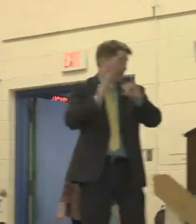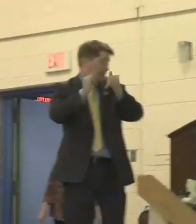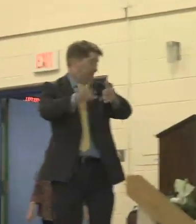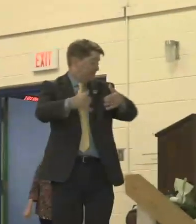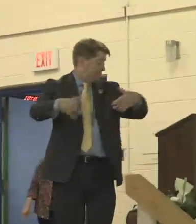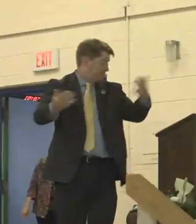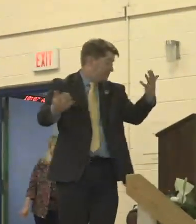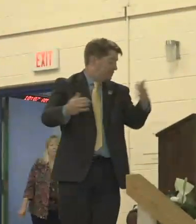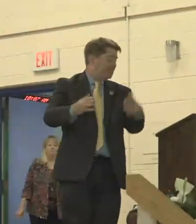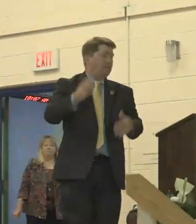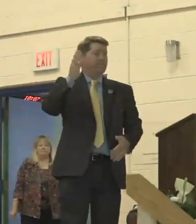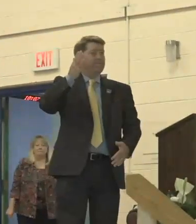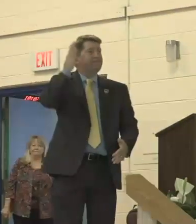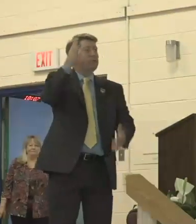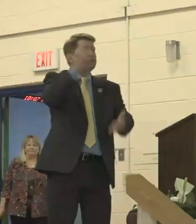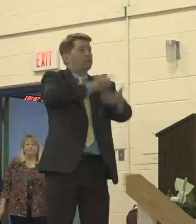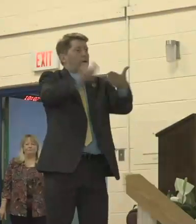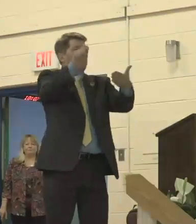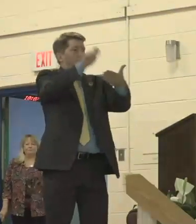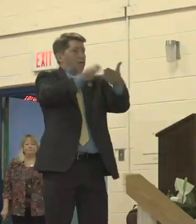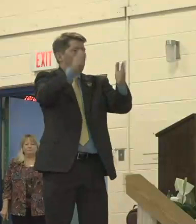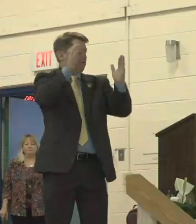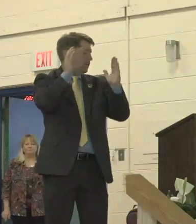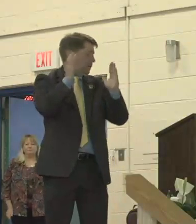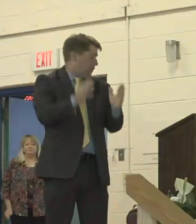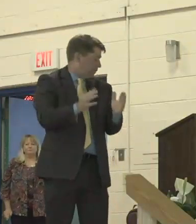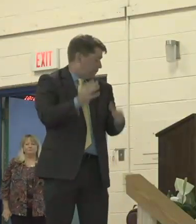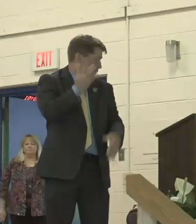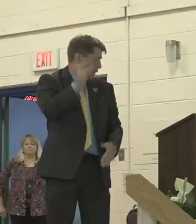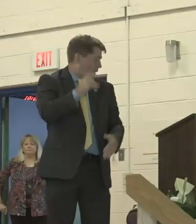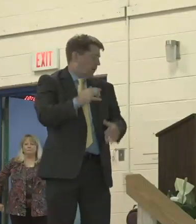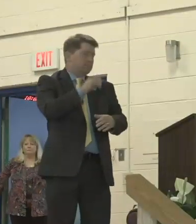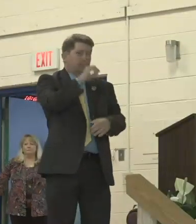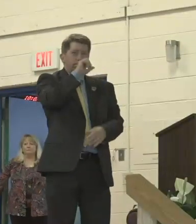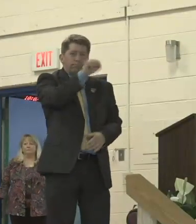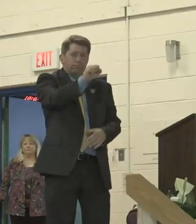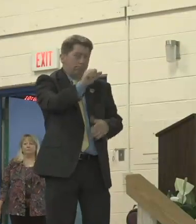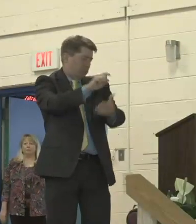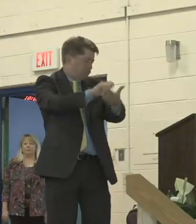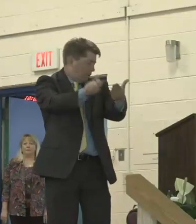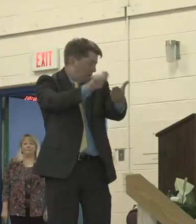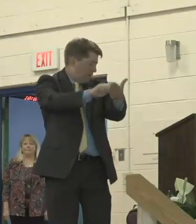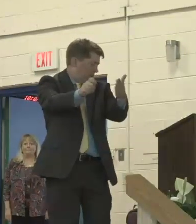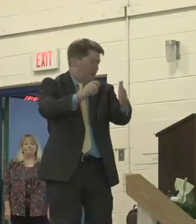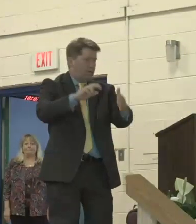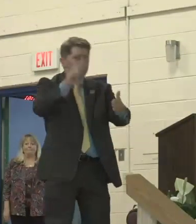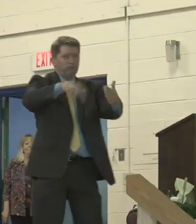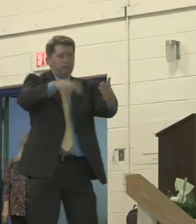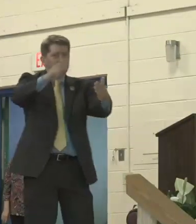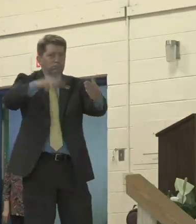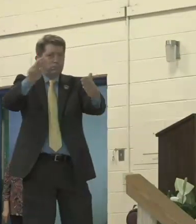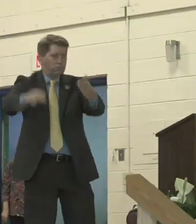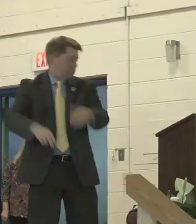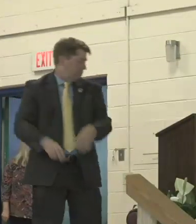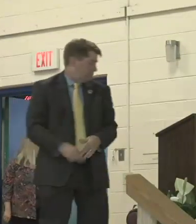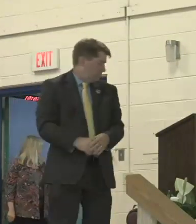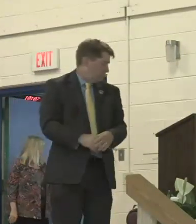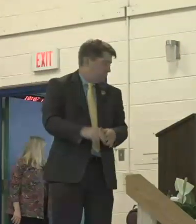Our next award is future author for their love of writing and